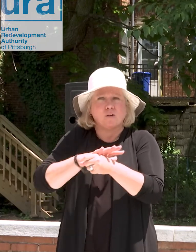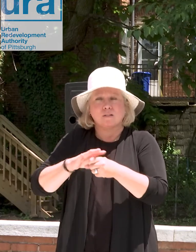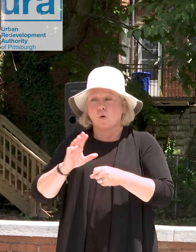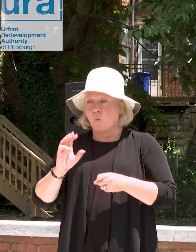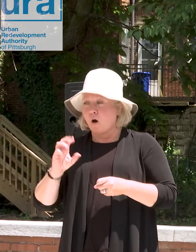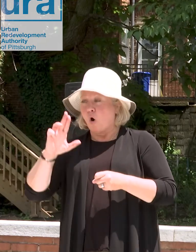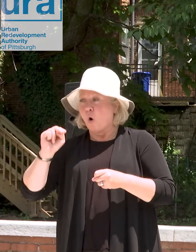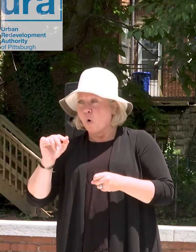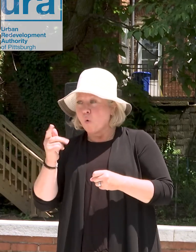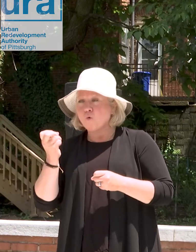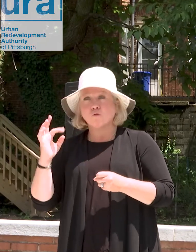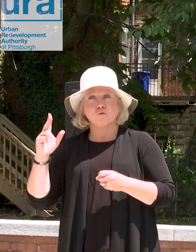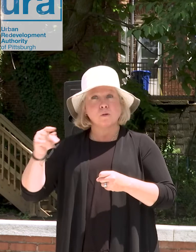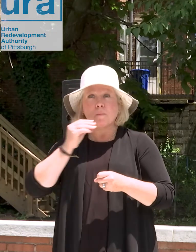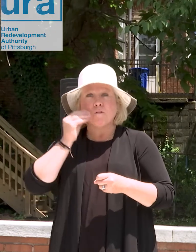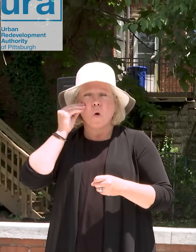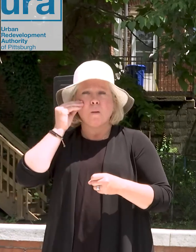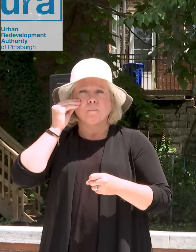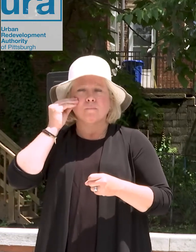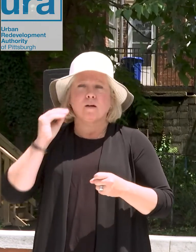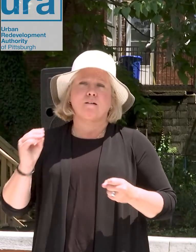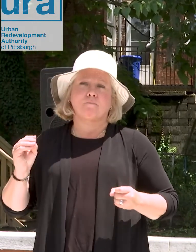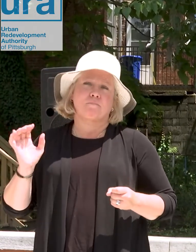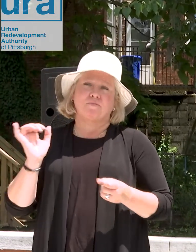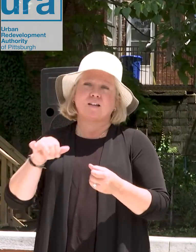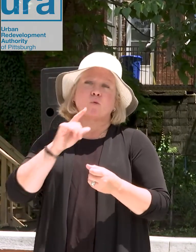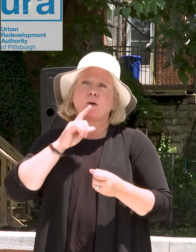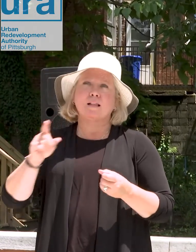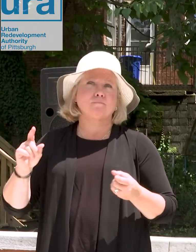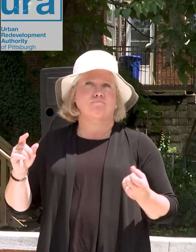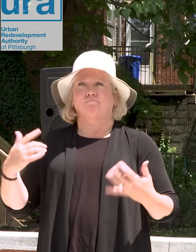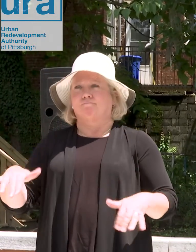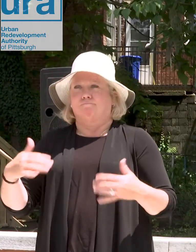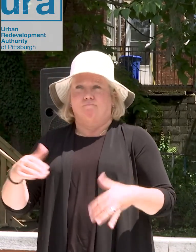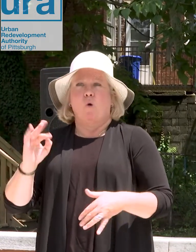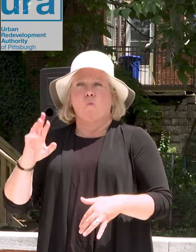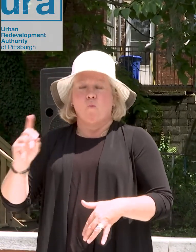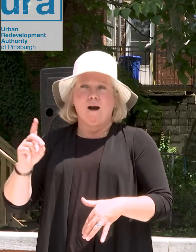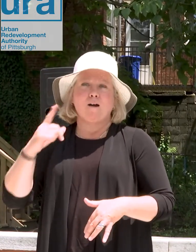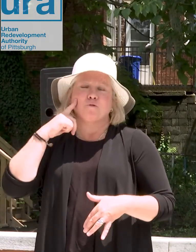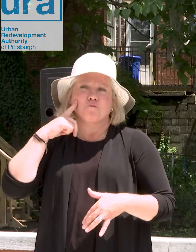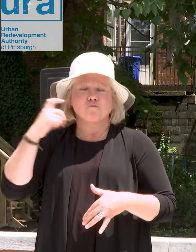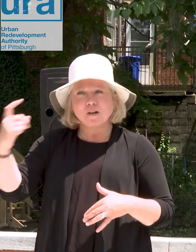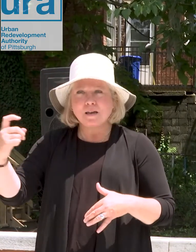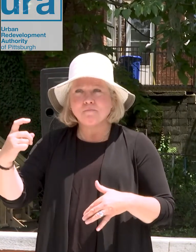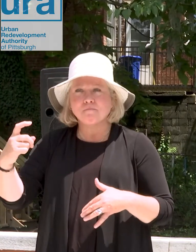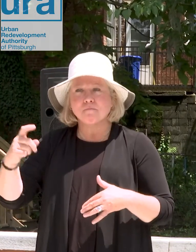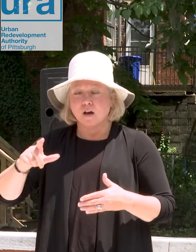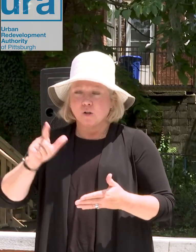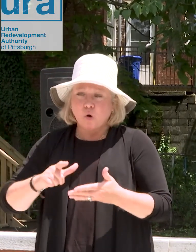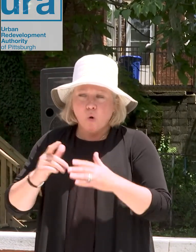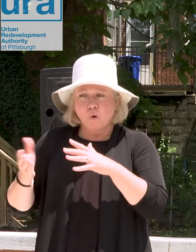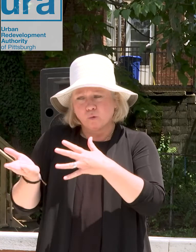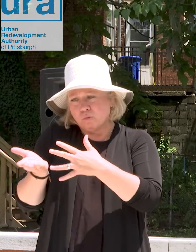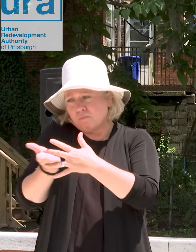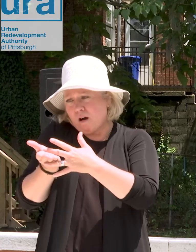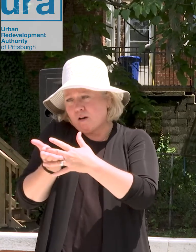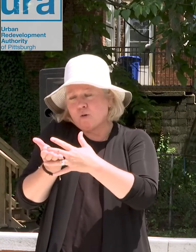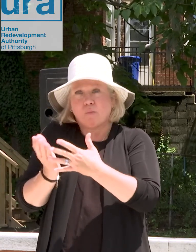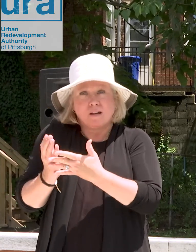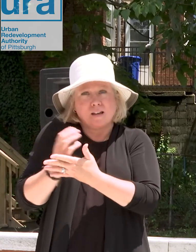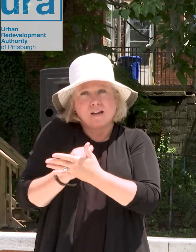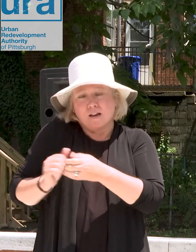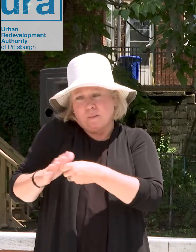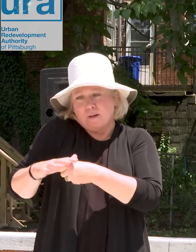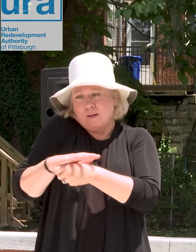your wildest dream. It is not the thing that naturally happens for people living in low to moderate income neighborhoods because we don't place a lot